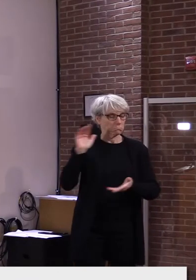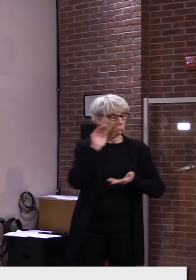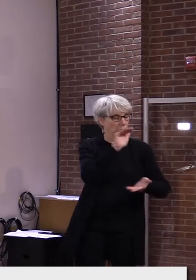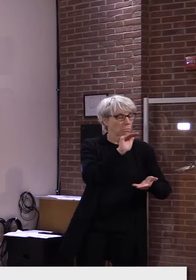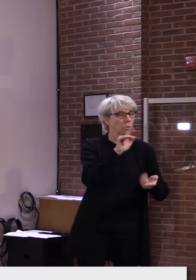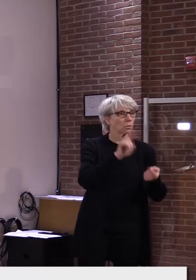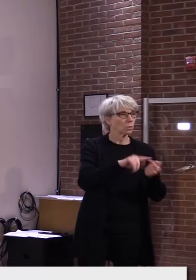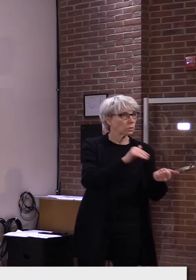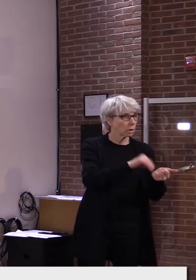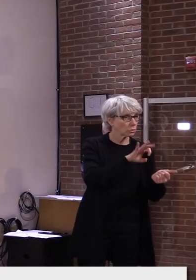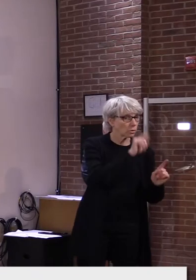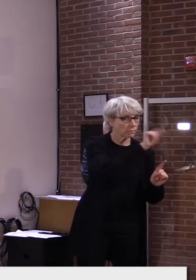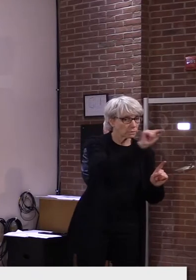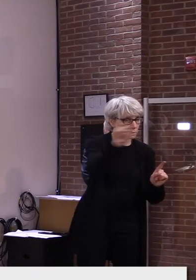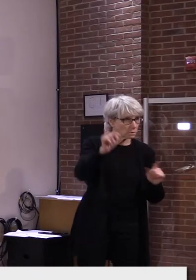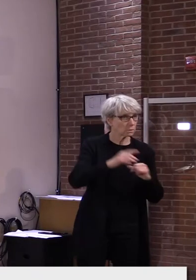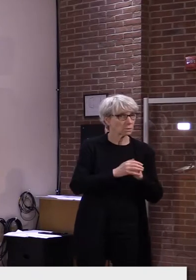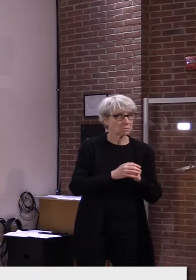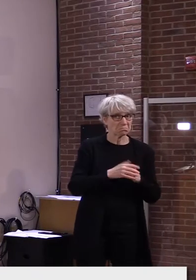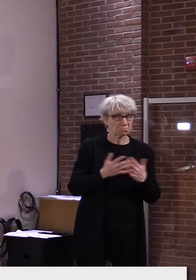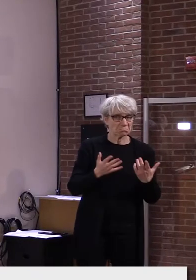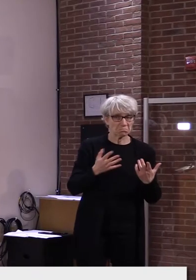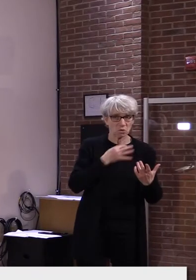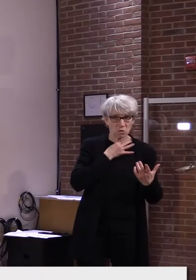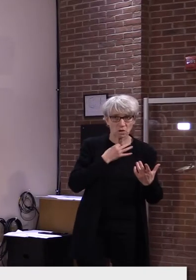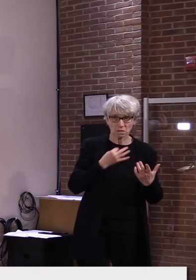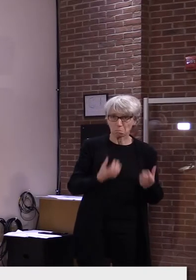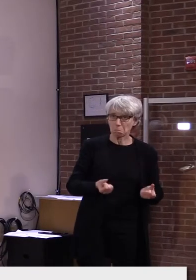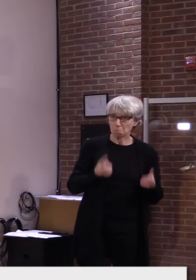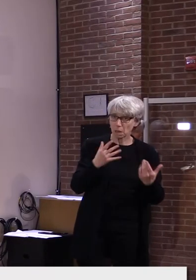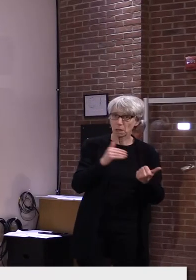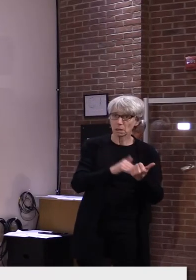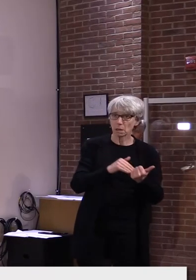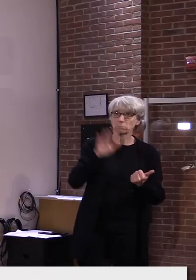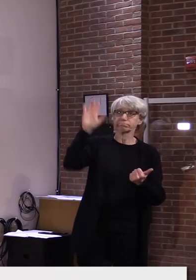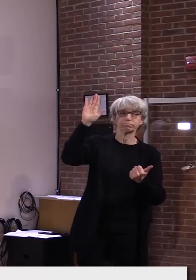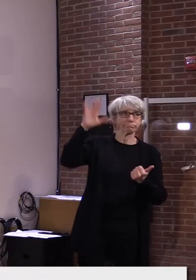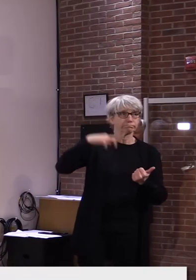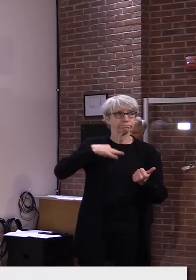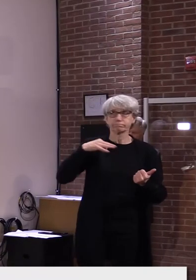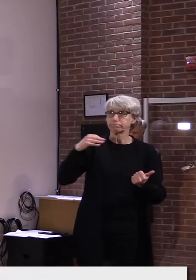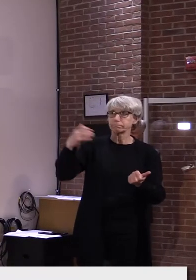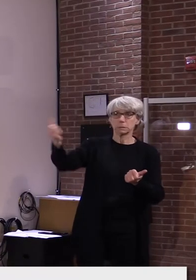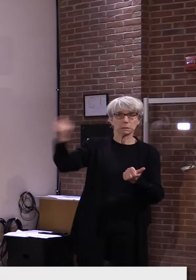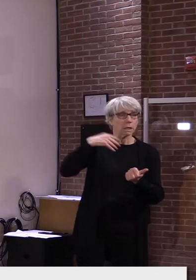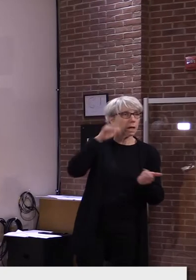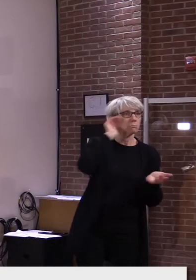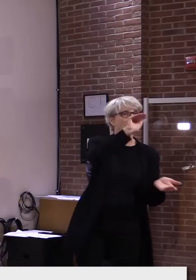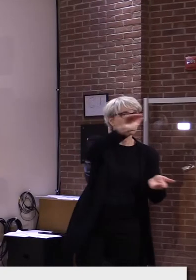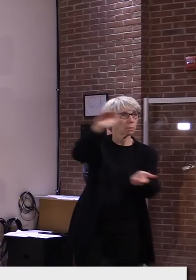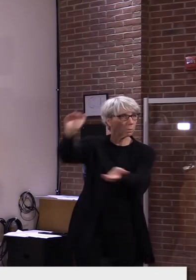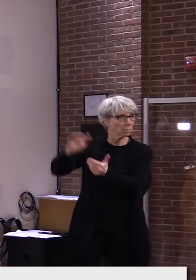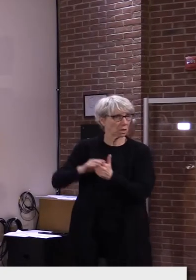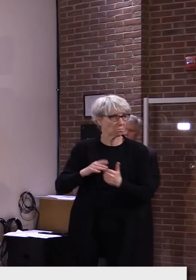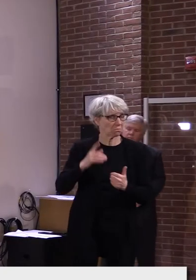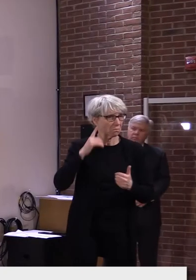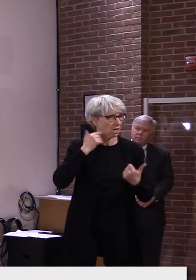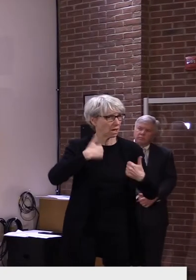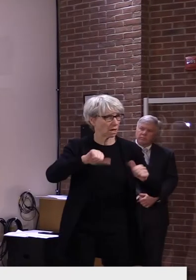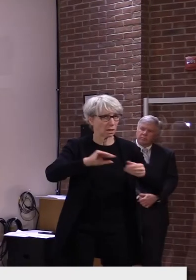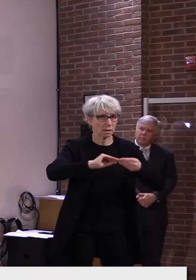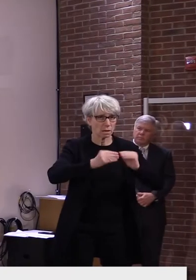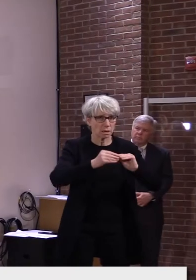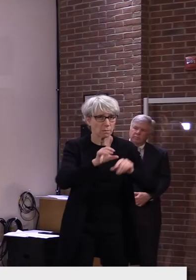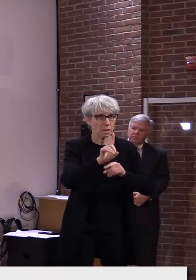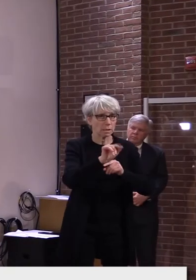How's the uptake been? Do we have any data on that yet? You know, I don't think we have a lot of data on that yet because we started with